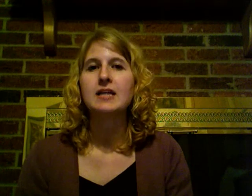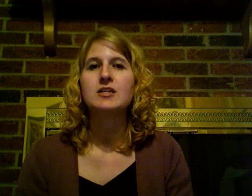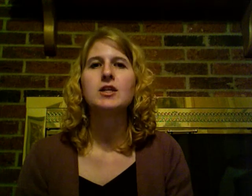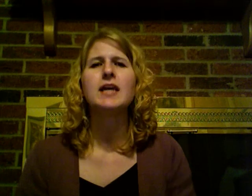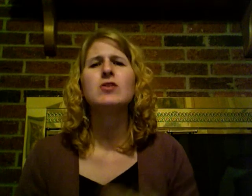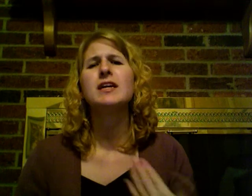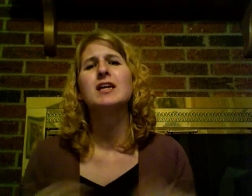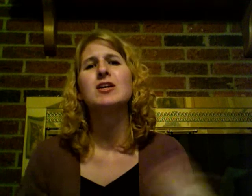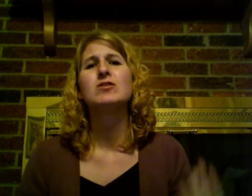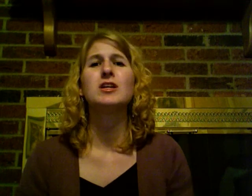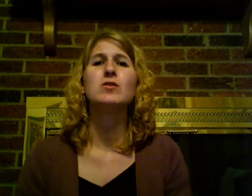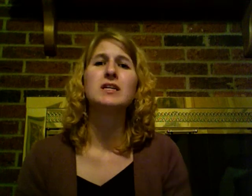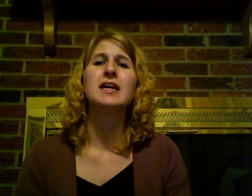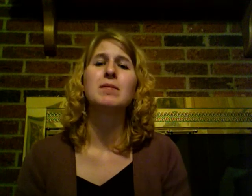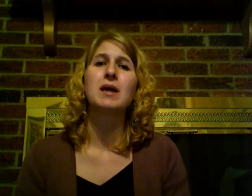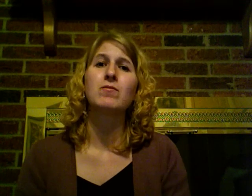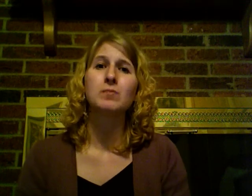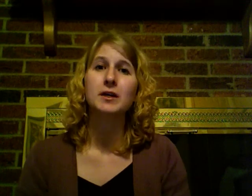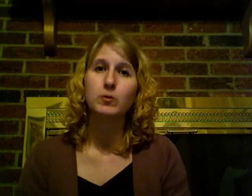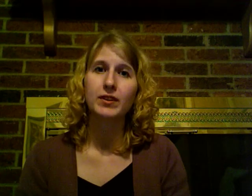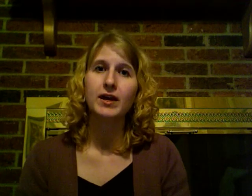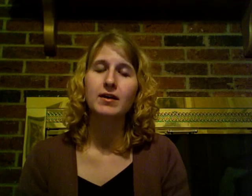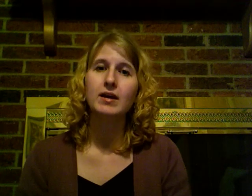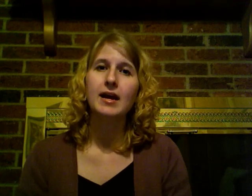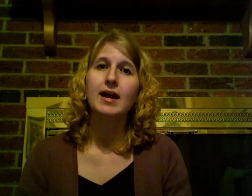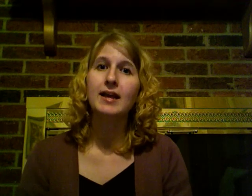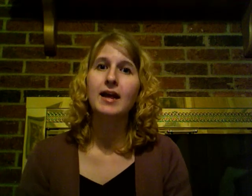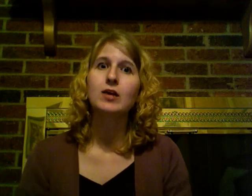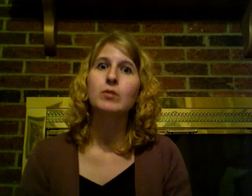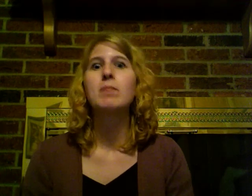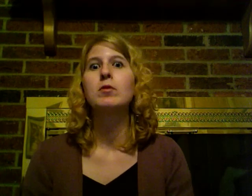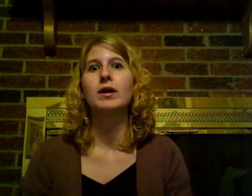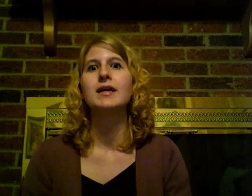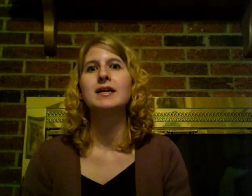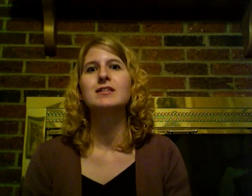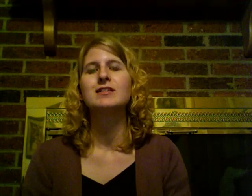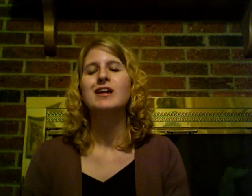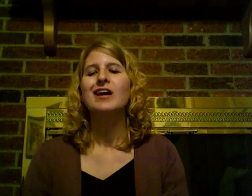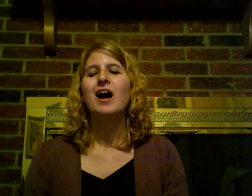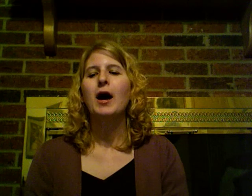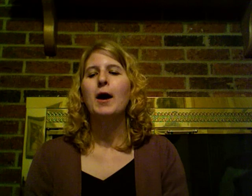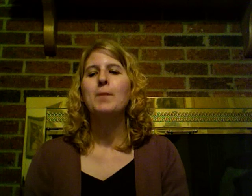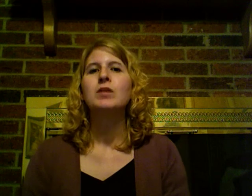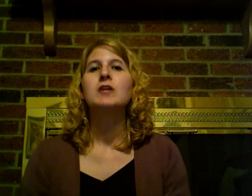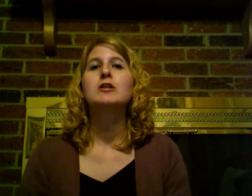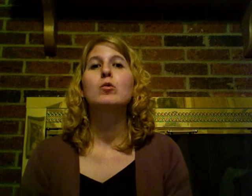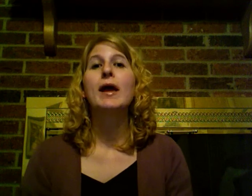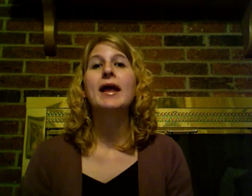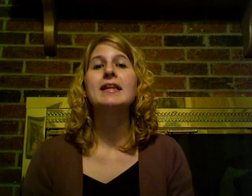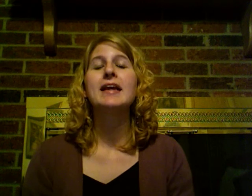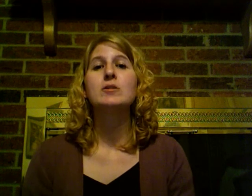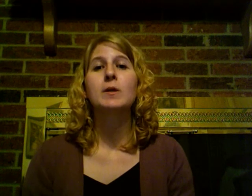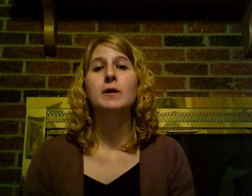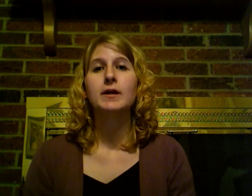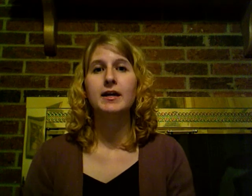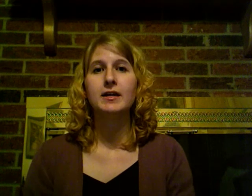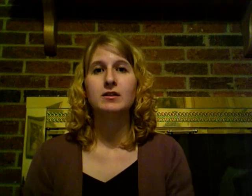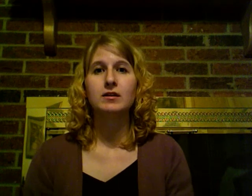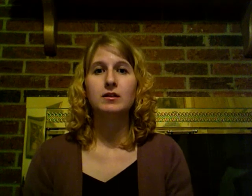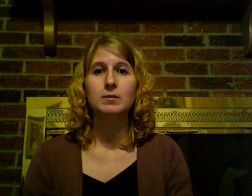that you can get used to using it and become familiar with it, and that you'll remember what it is. So when the agent marker is supposed